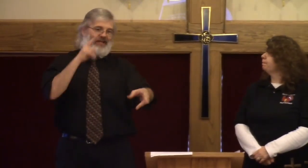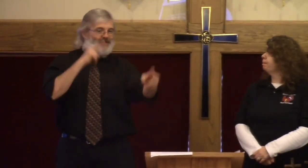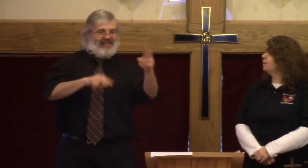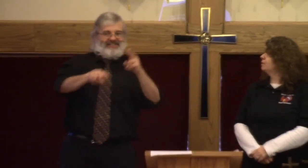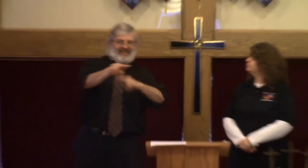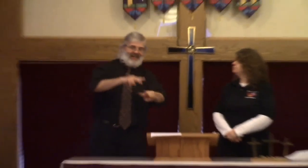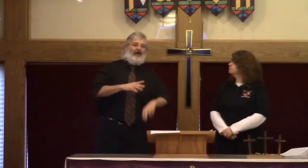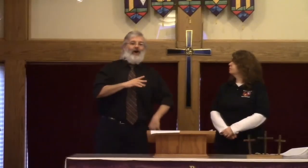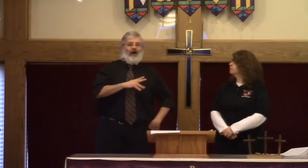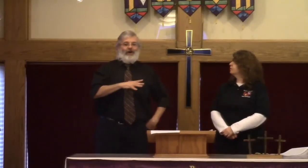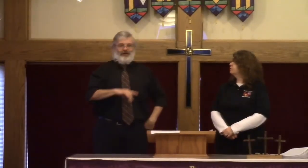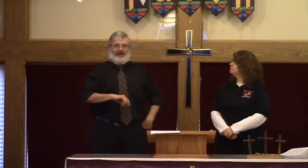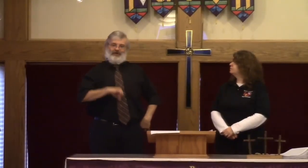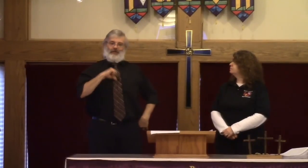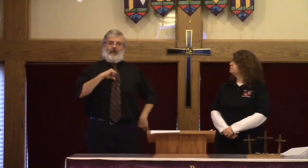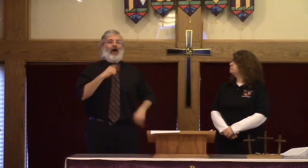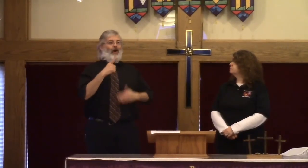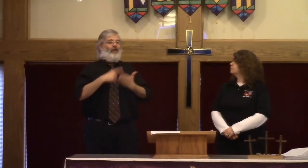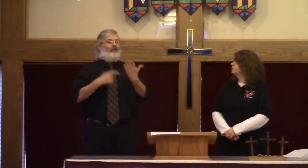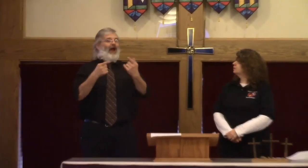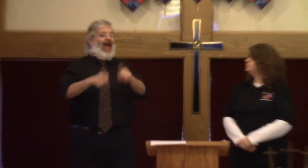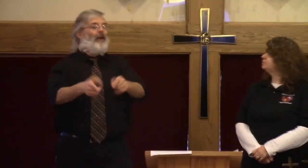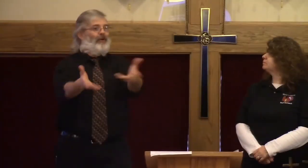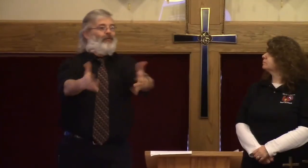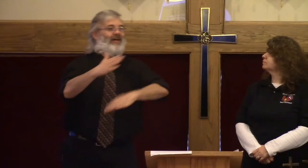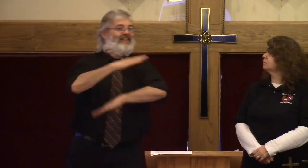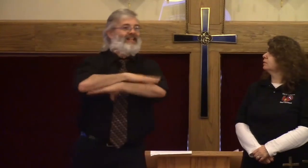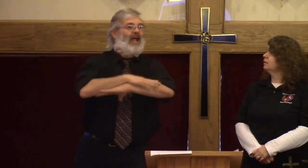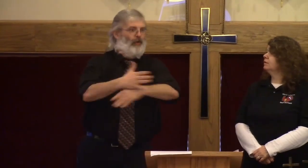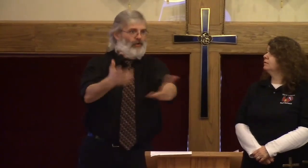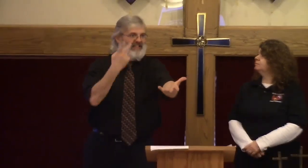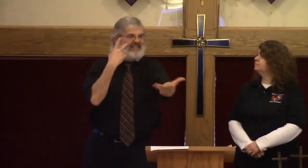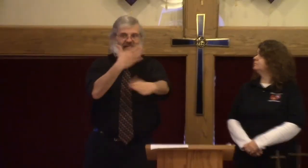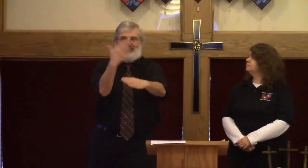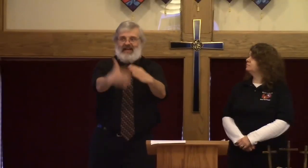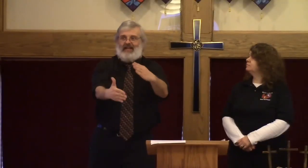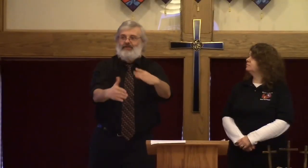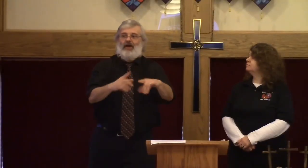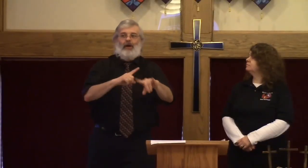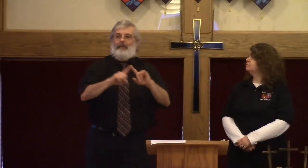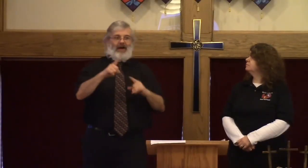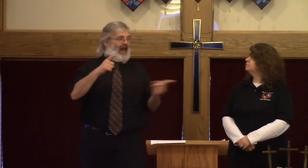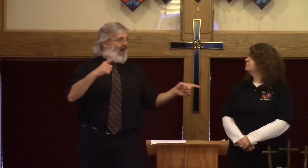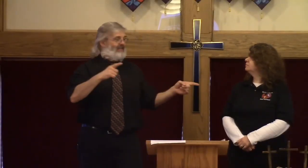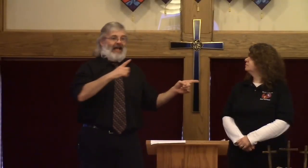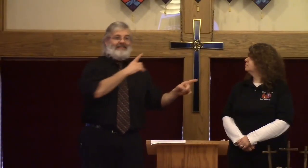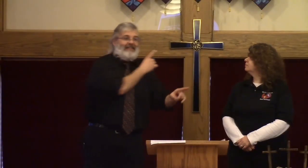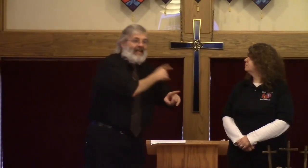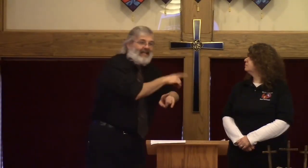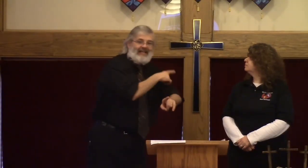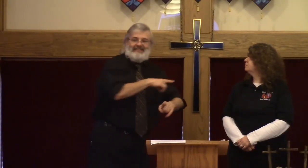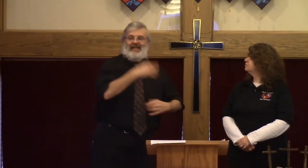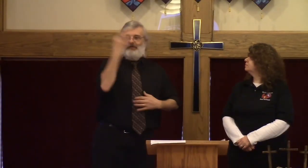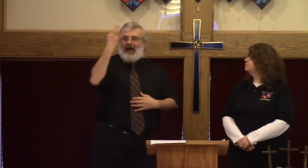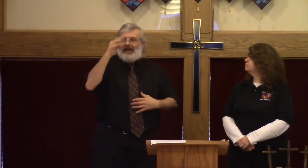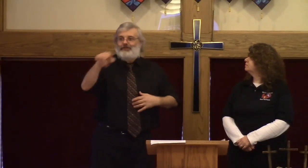You can see, you can proud of what happened with the table. You can see it's finished. But as a deaconess, as a